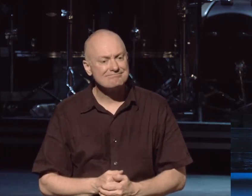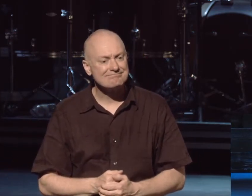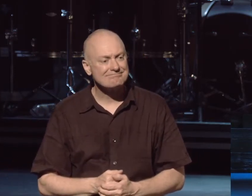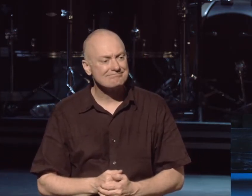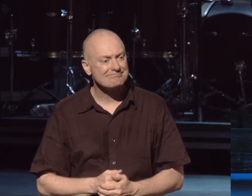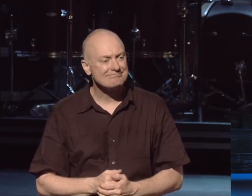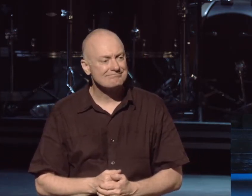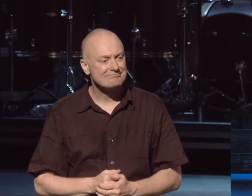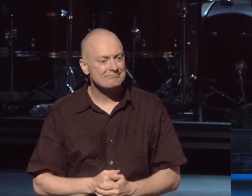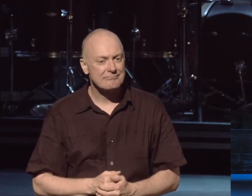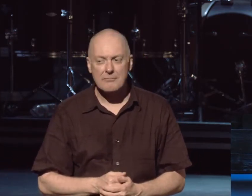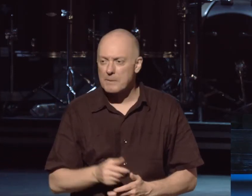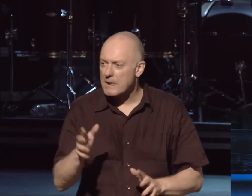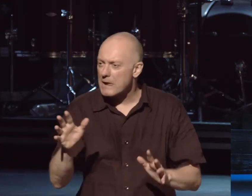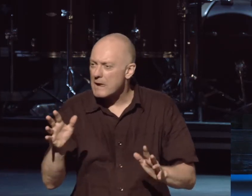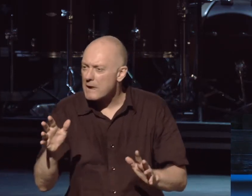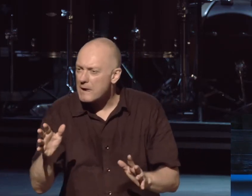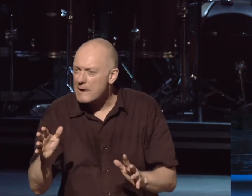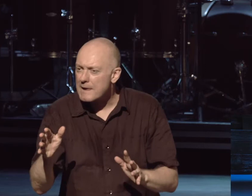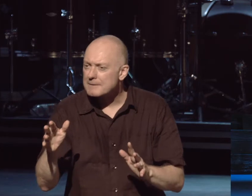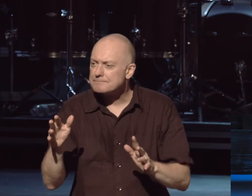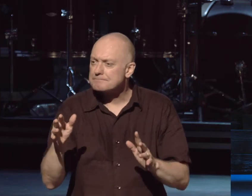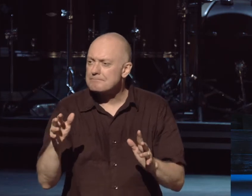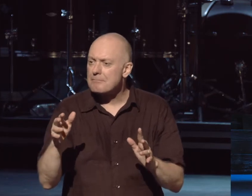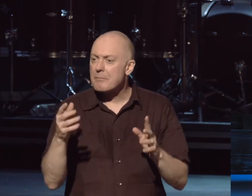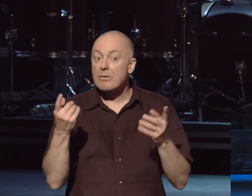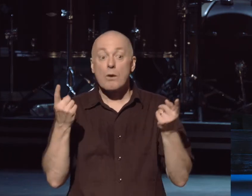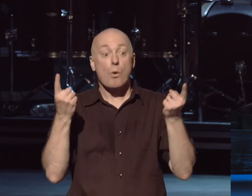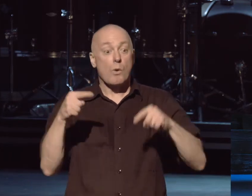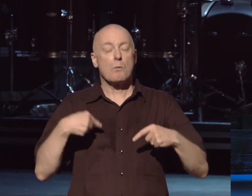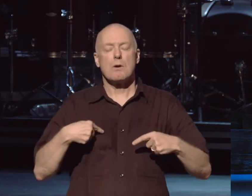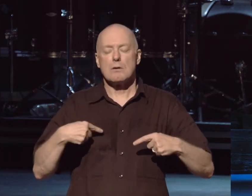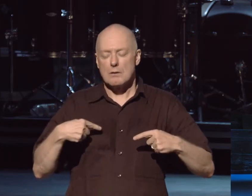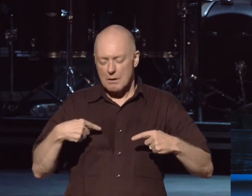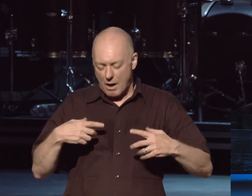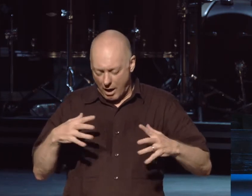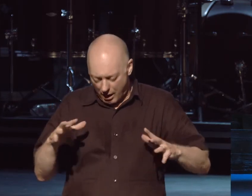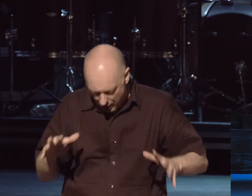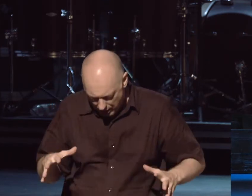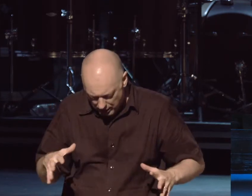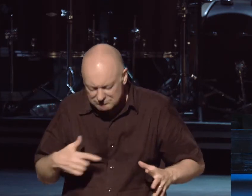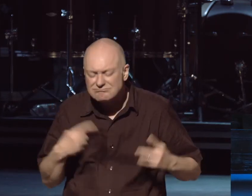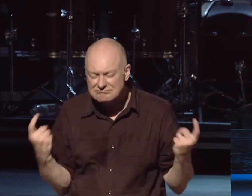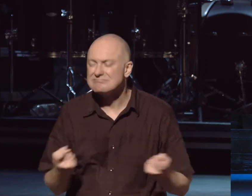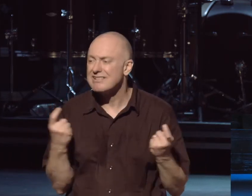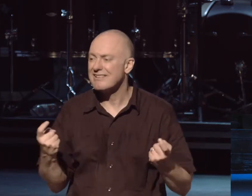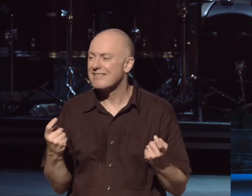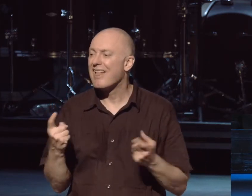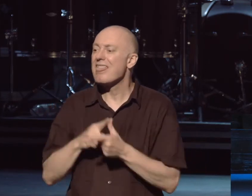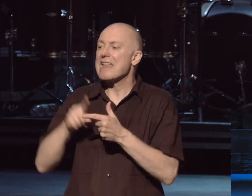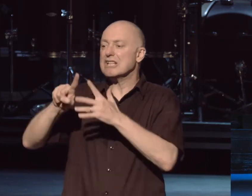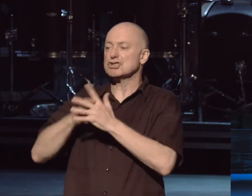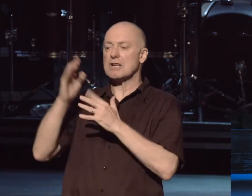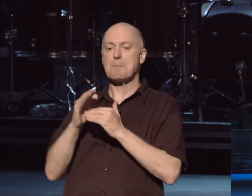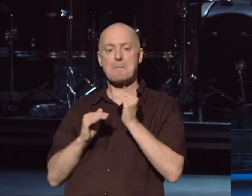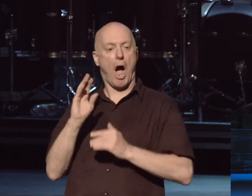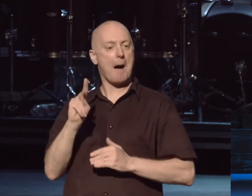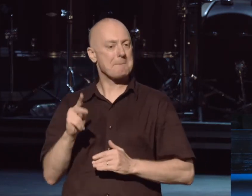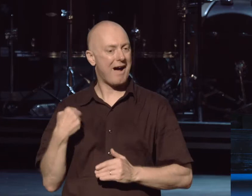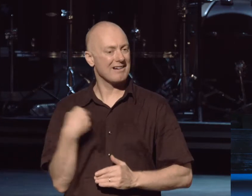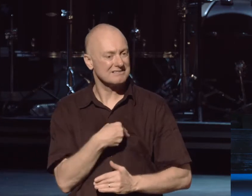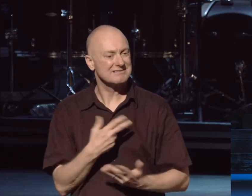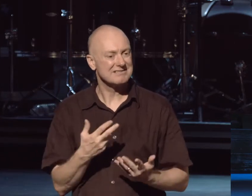We have to see the moment we break down those, the moment we're built up by the Lord. Because God opposes the proud, but he gives grace to the